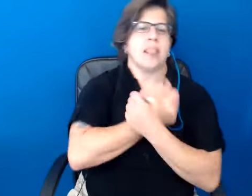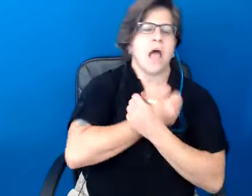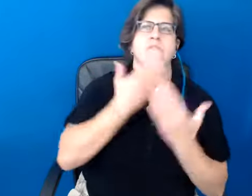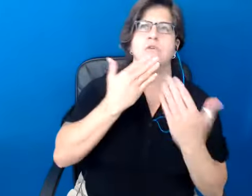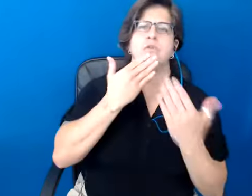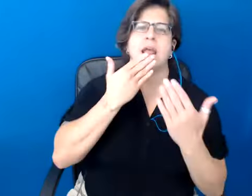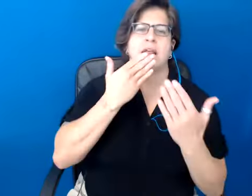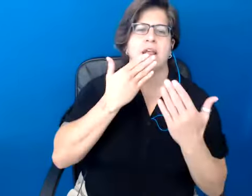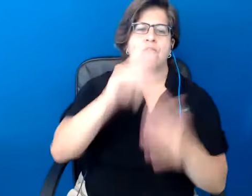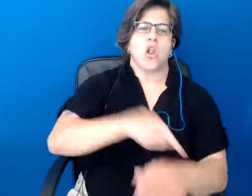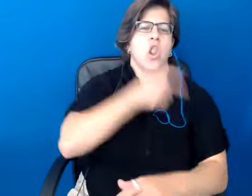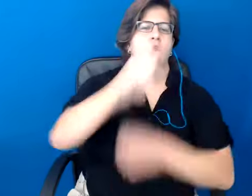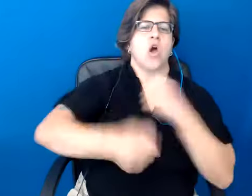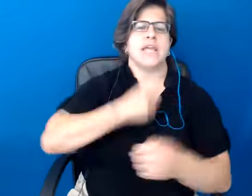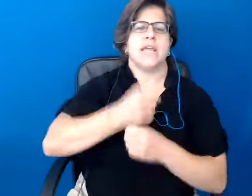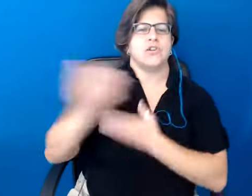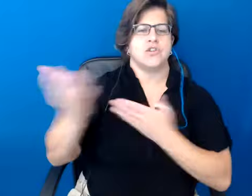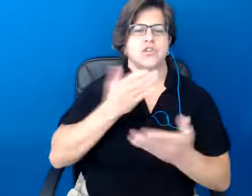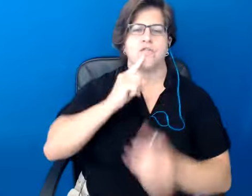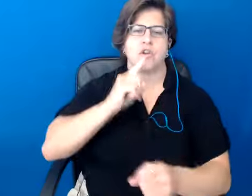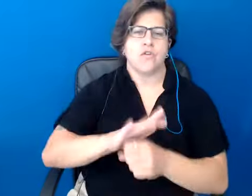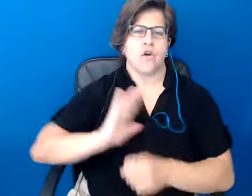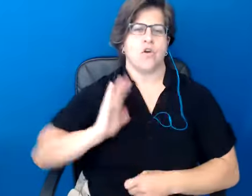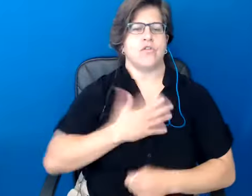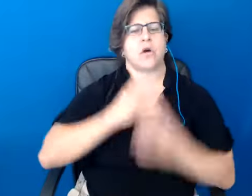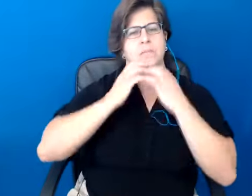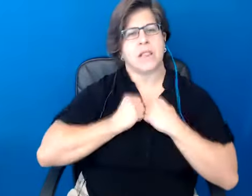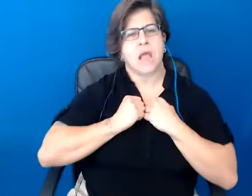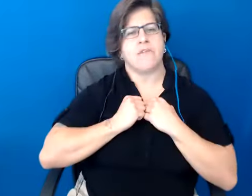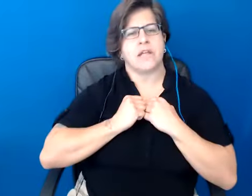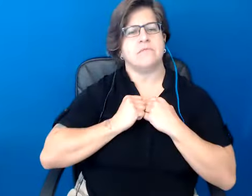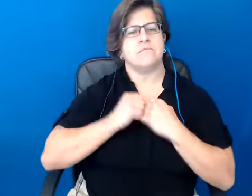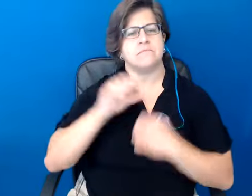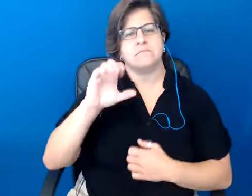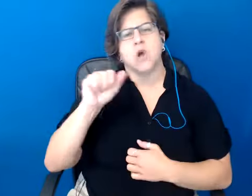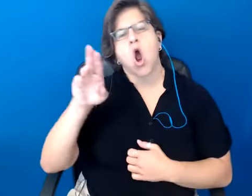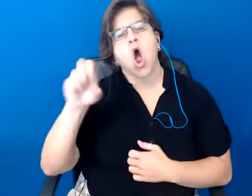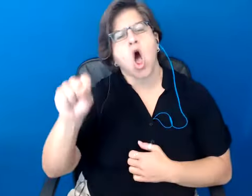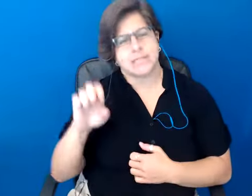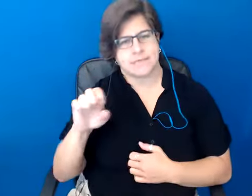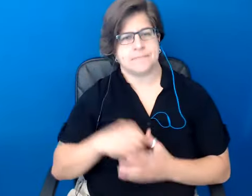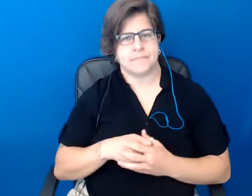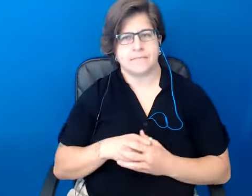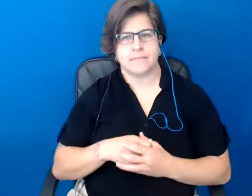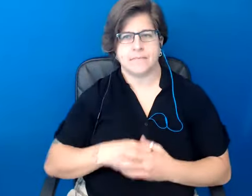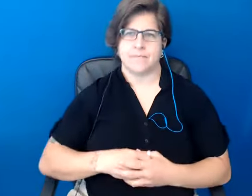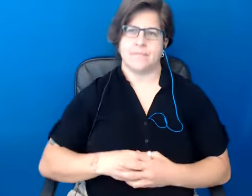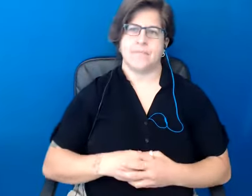1965 General Service Conference wish to express love and gratitude to you for the long years of service you have devoted to our